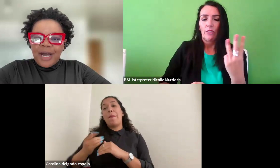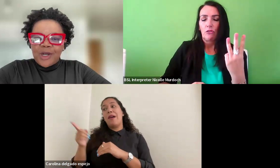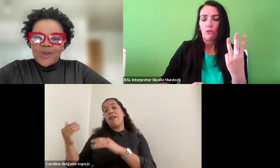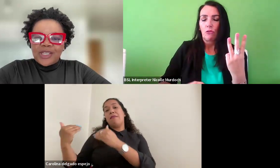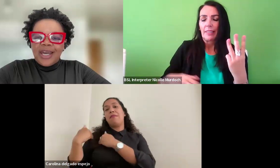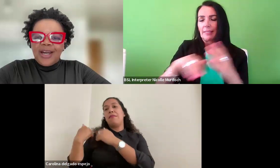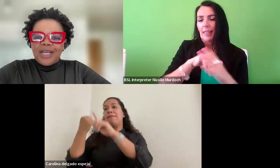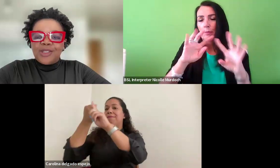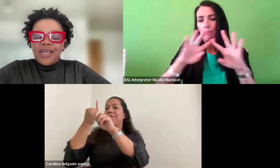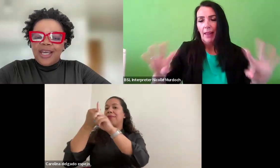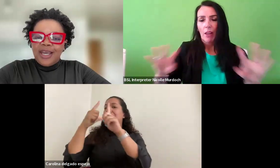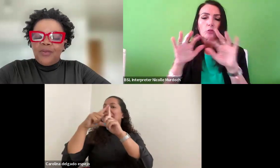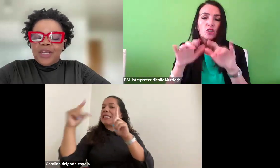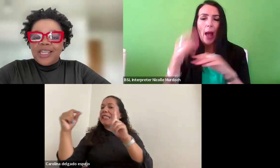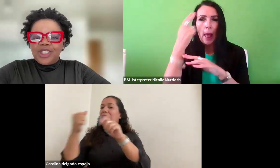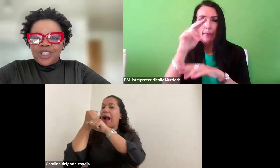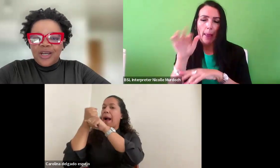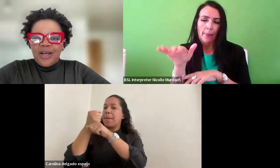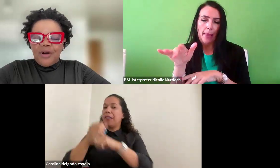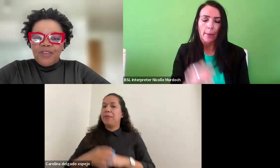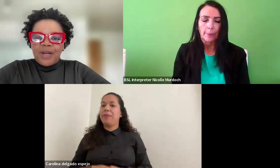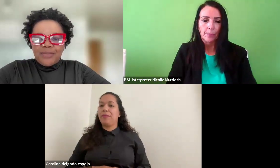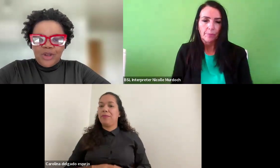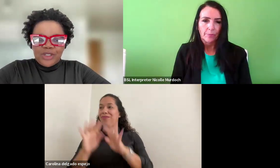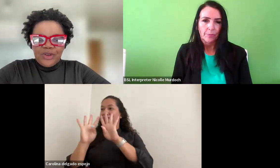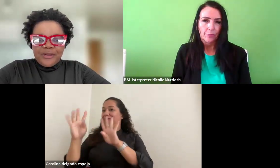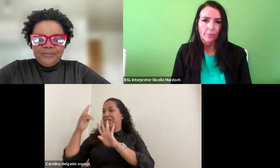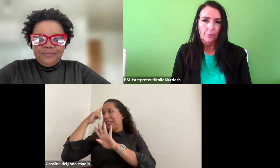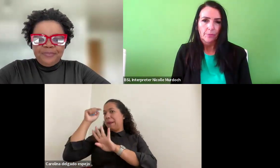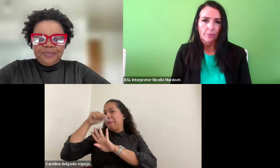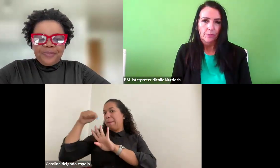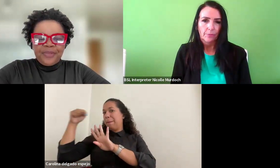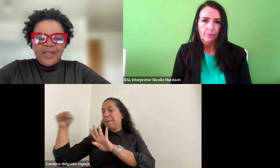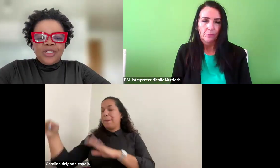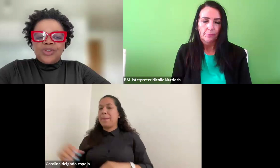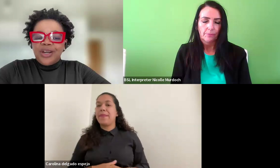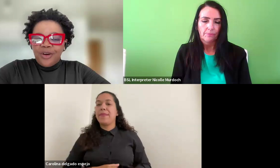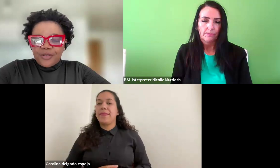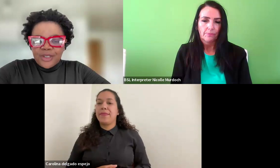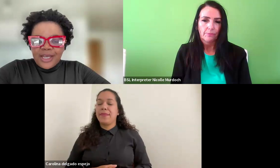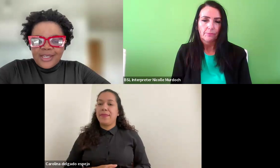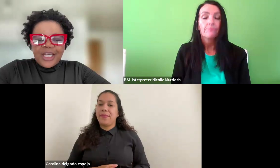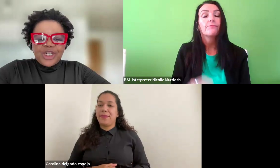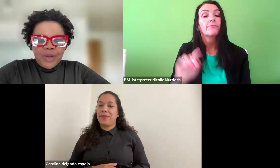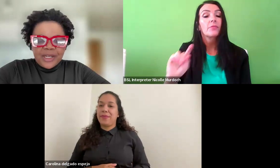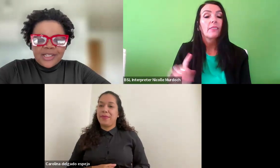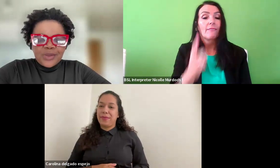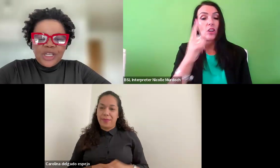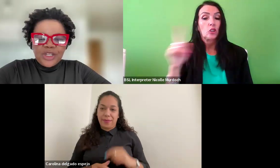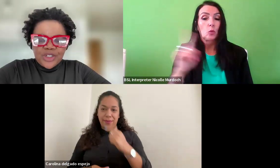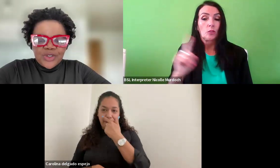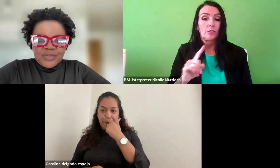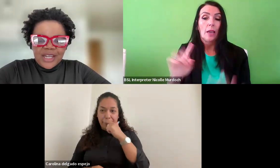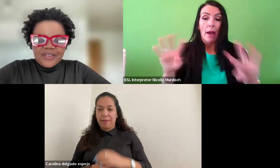panelist bios when each of them comes on the screen. To start off today, each